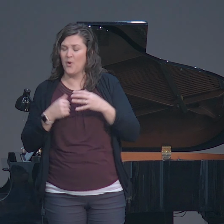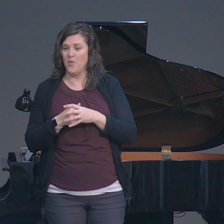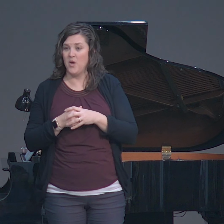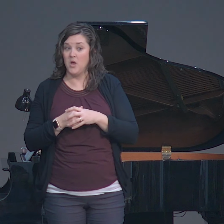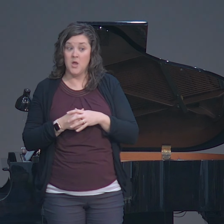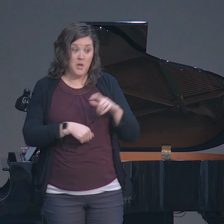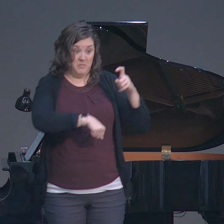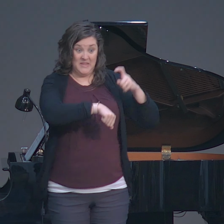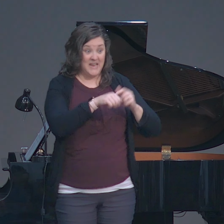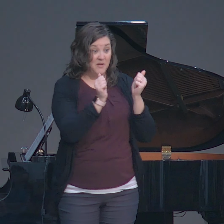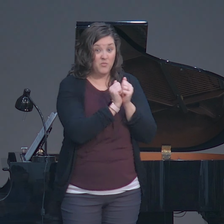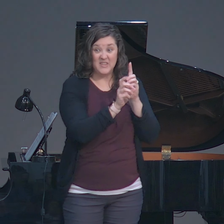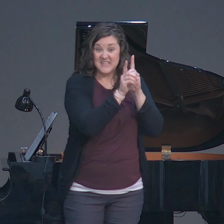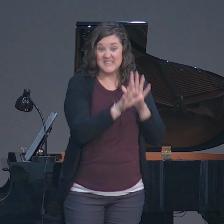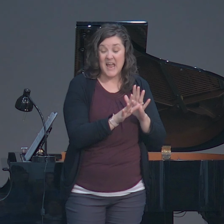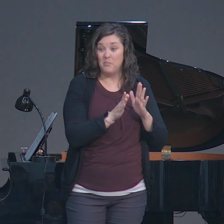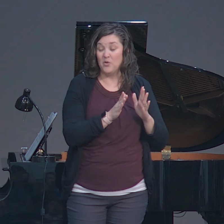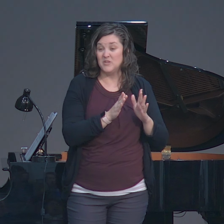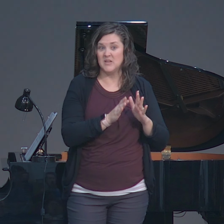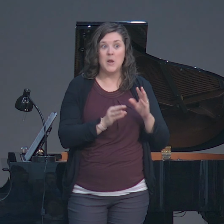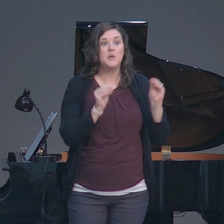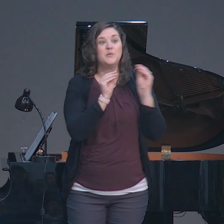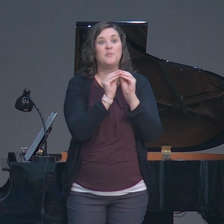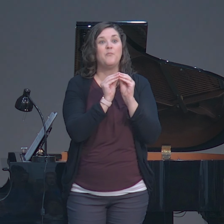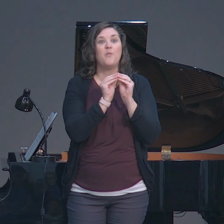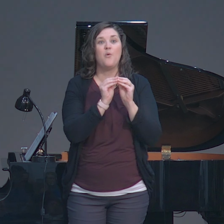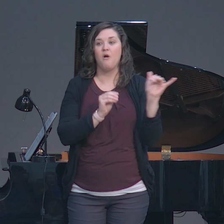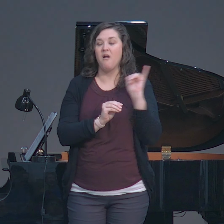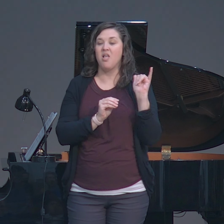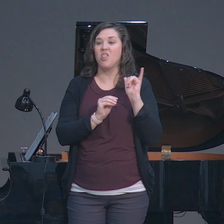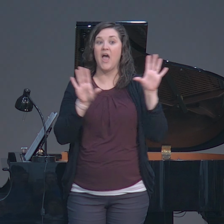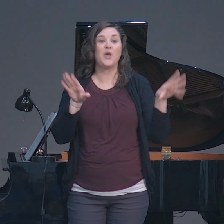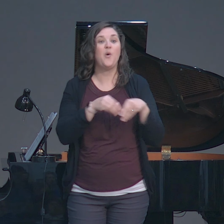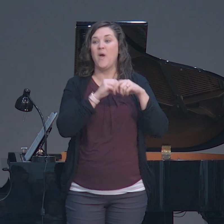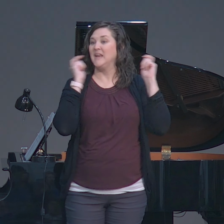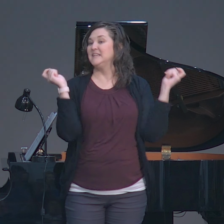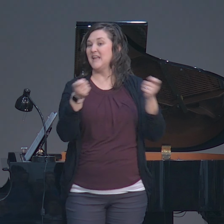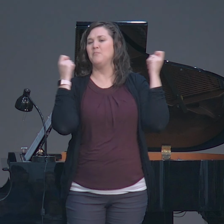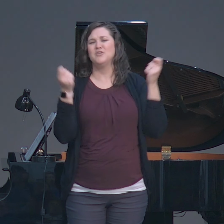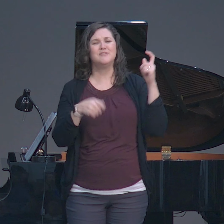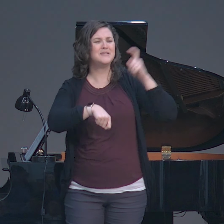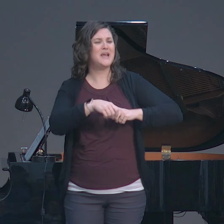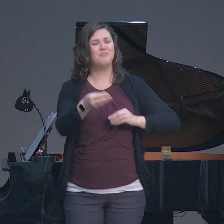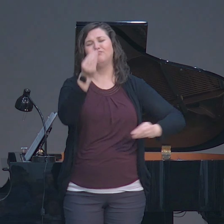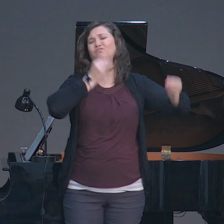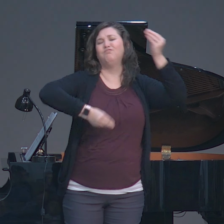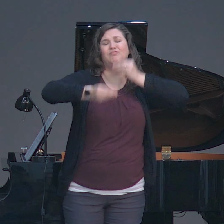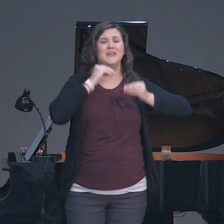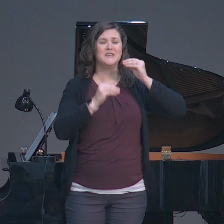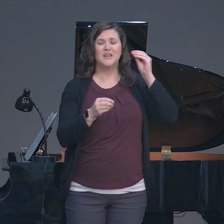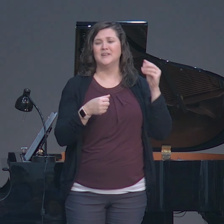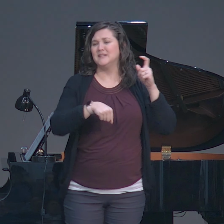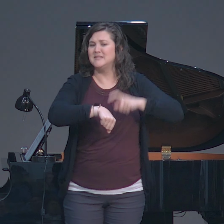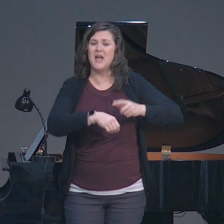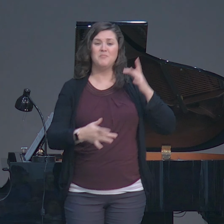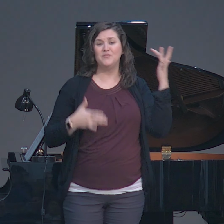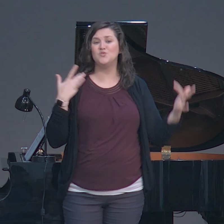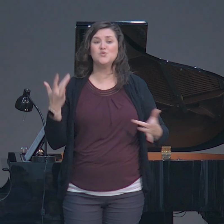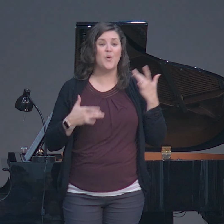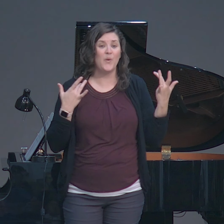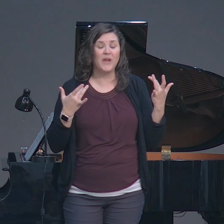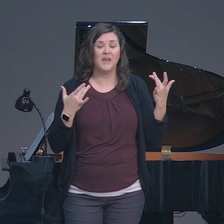time with his disciples is more like a wedding celebration. It should be a time of feasting and joy. Now, as I